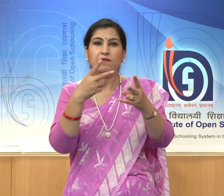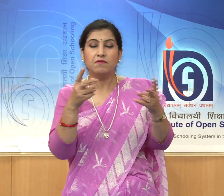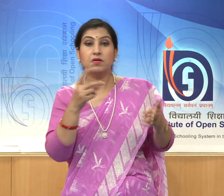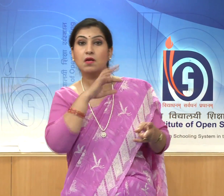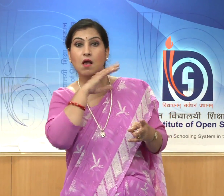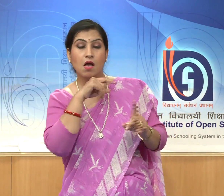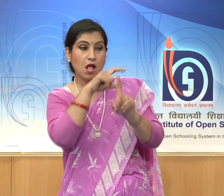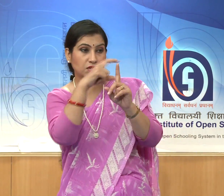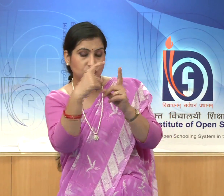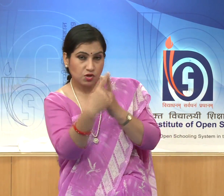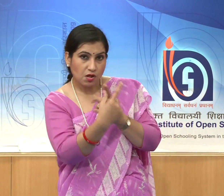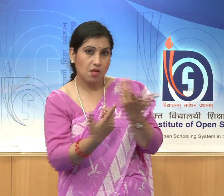various culture